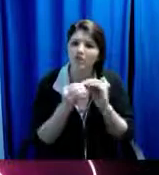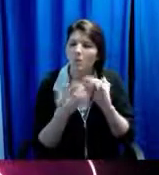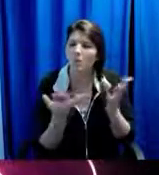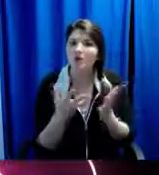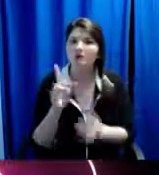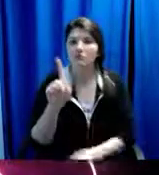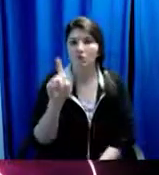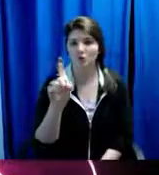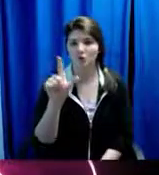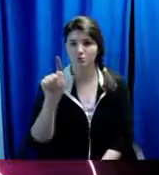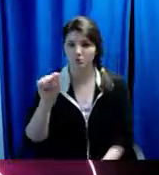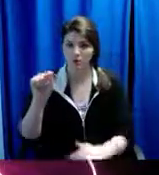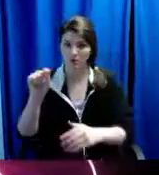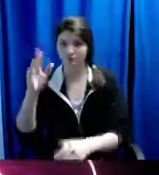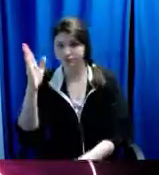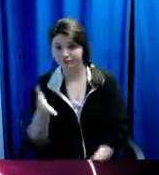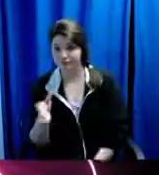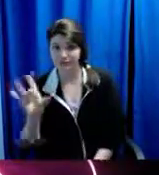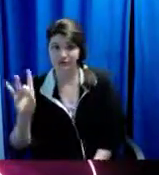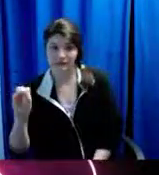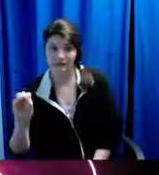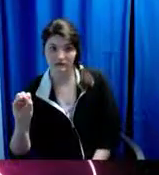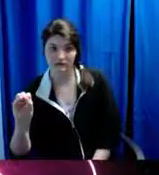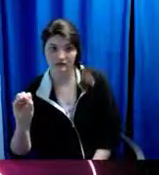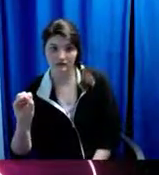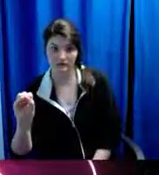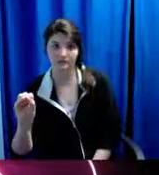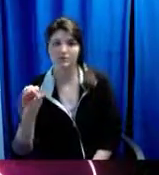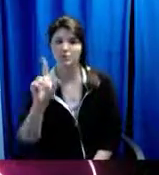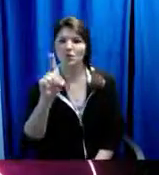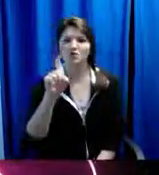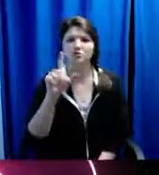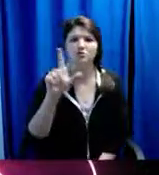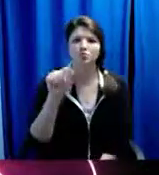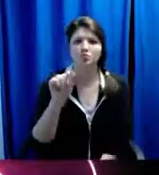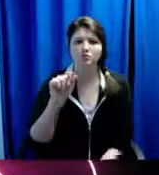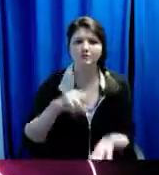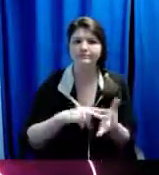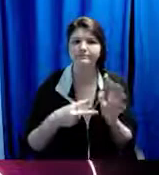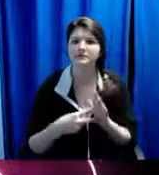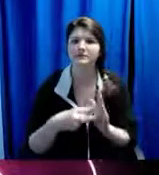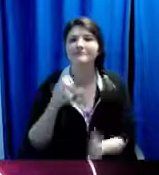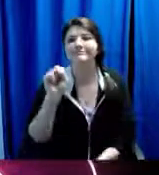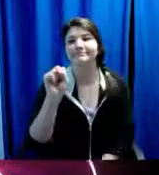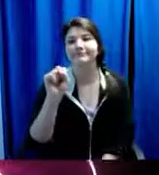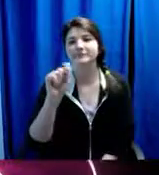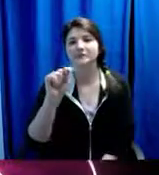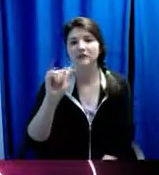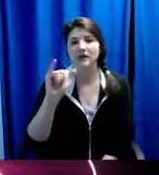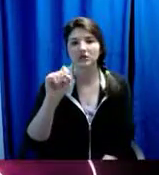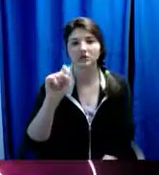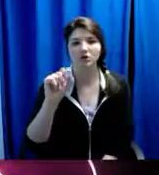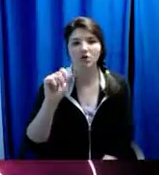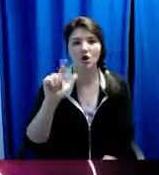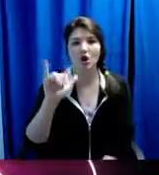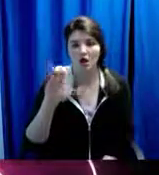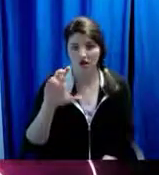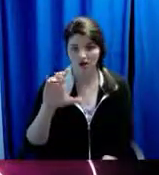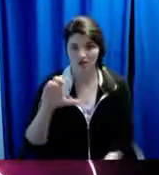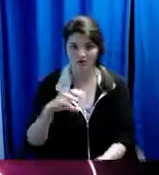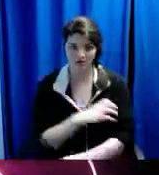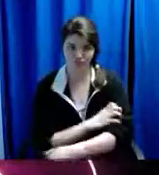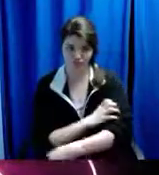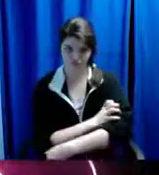represents systolic pressure and the denominator 80 represents diastolic pressure. During the systolic,